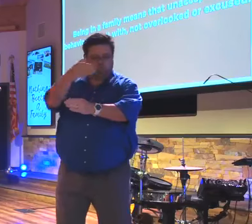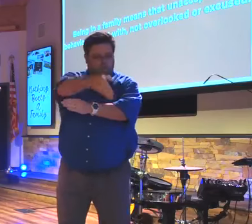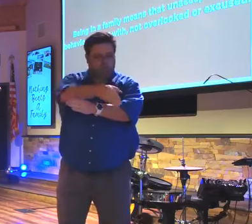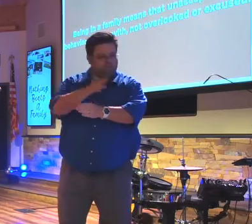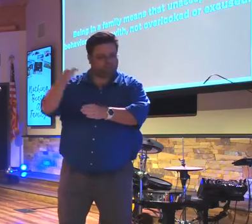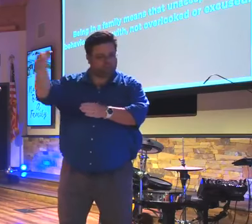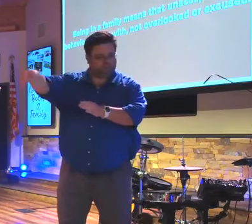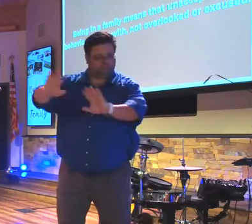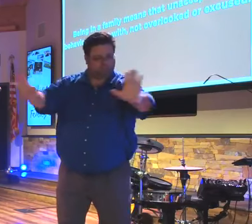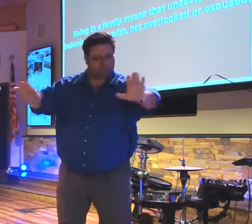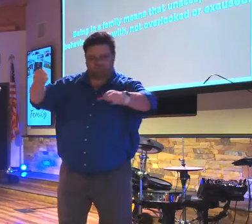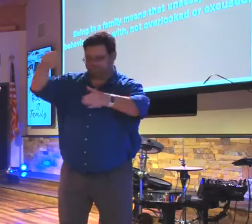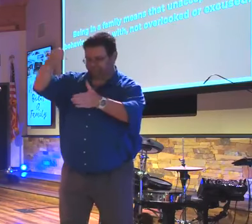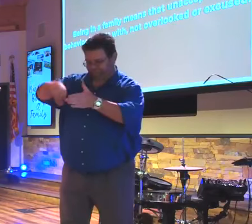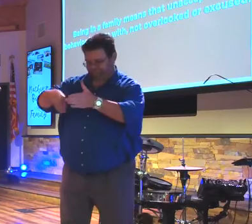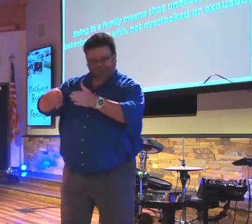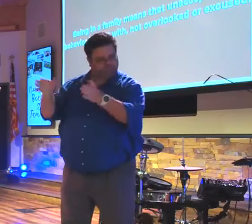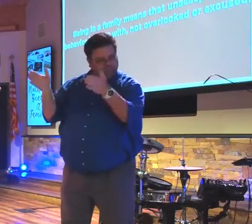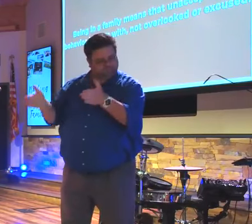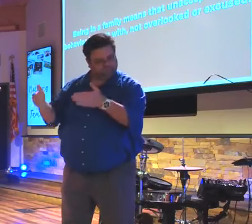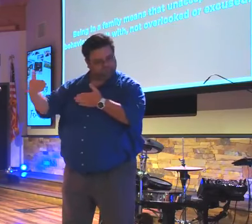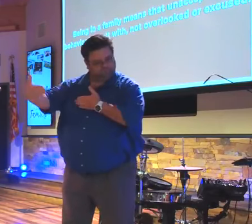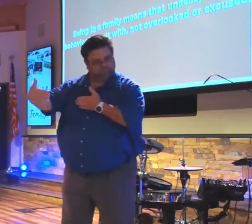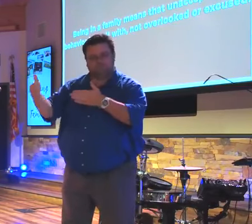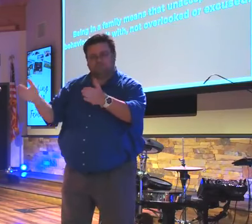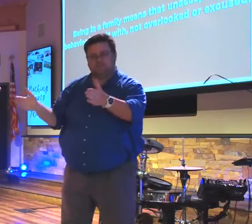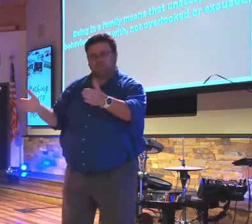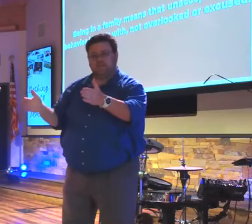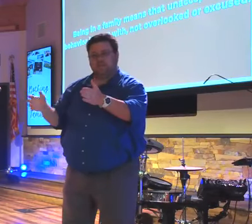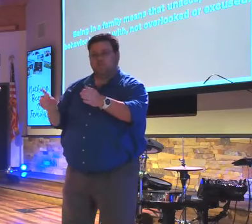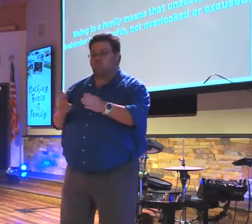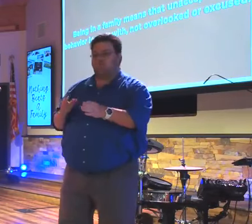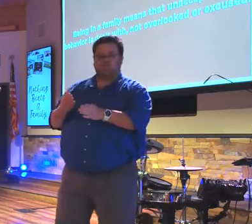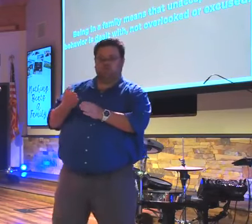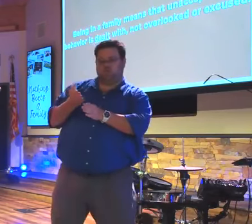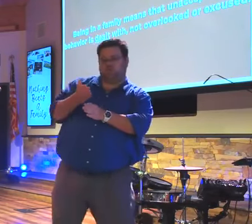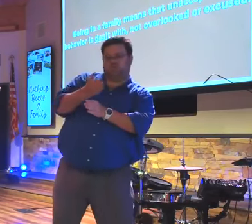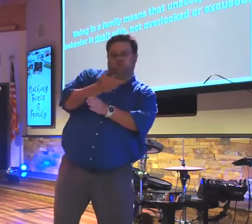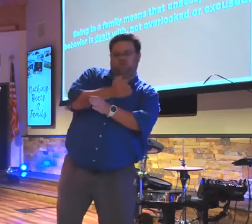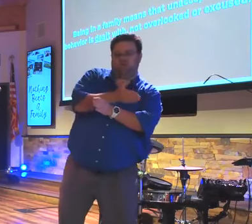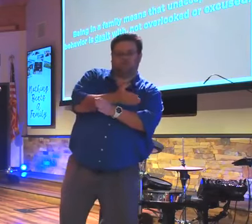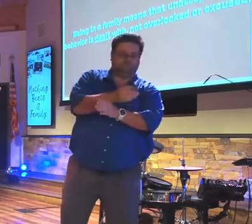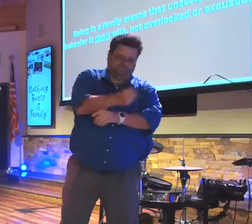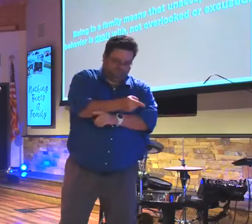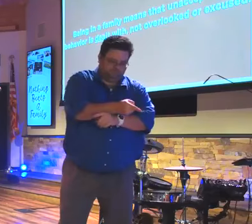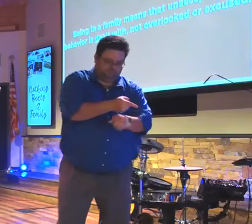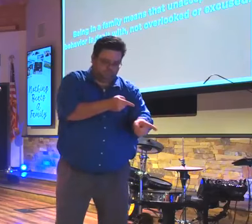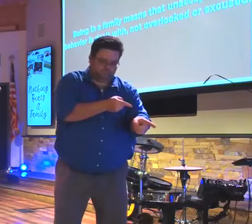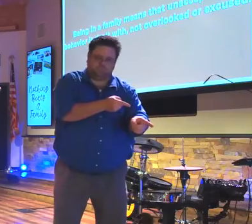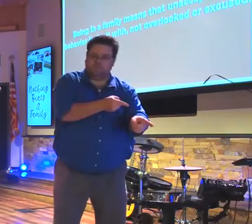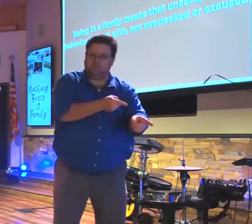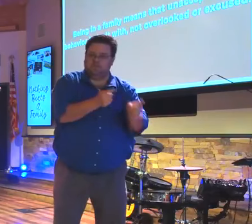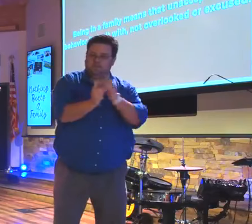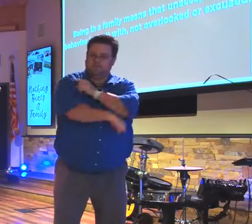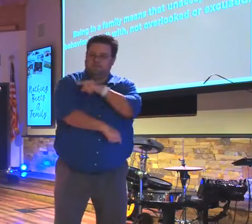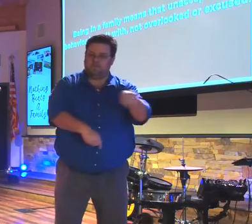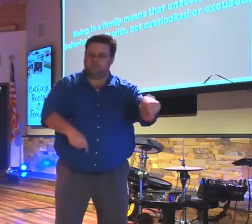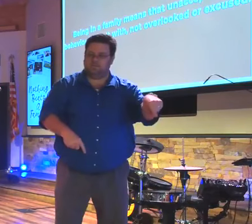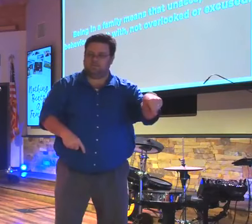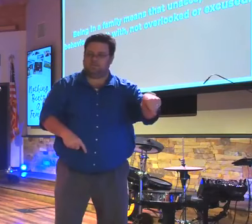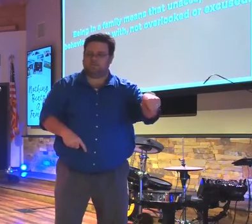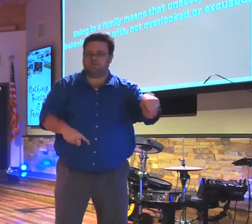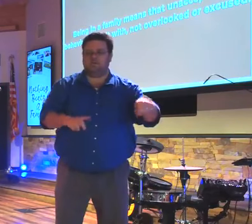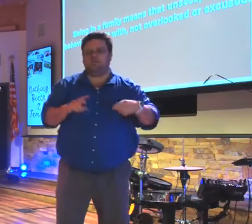kids know that there's consequences when they cross those boundaries. You know what that does? That